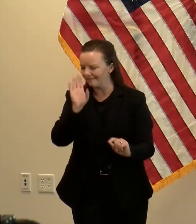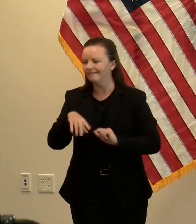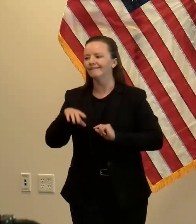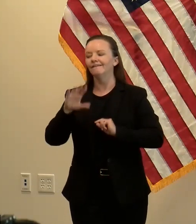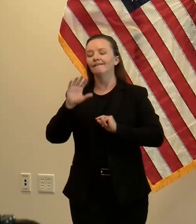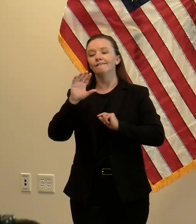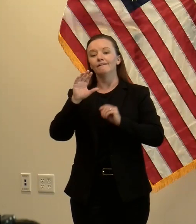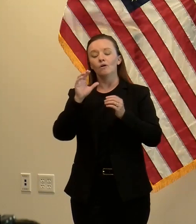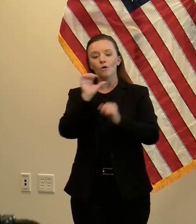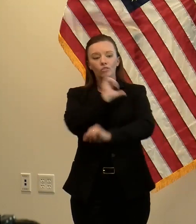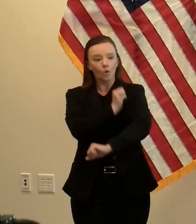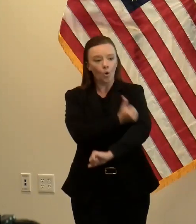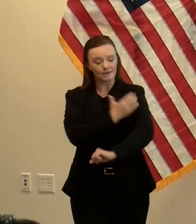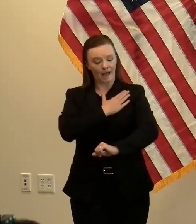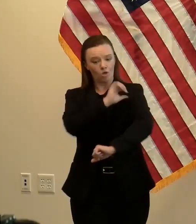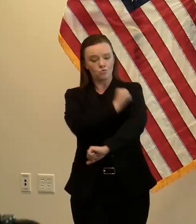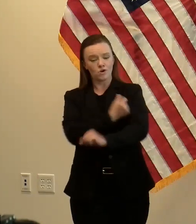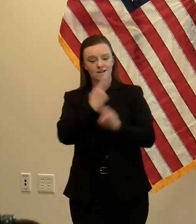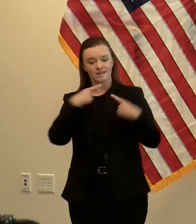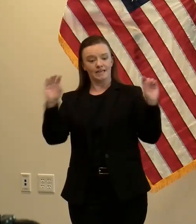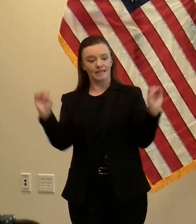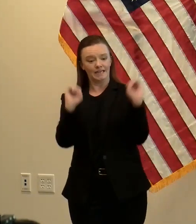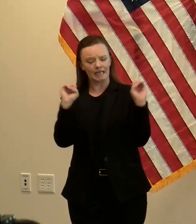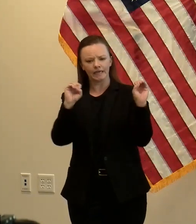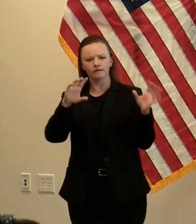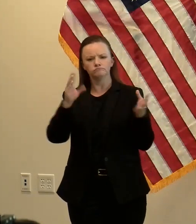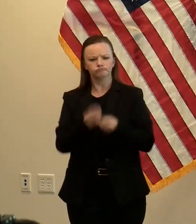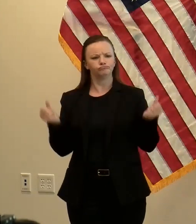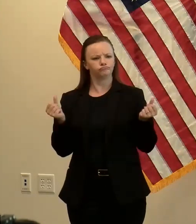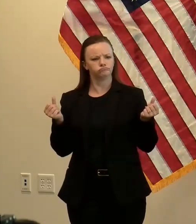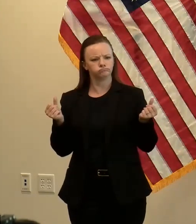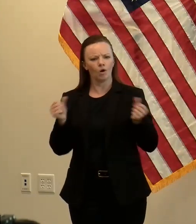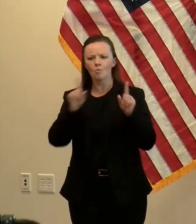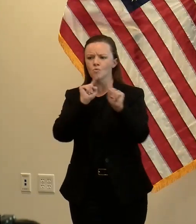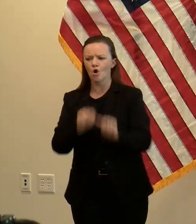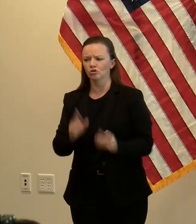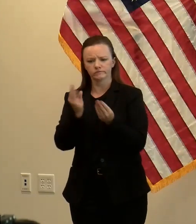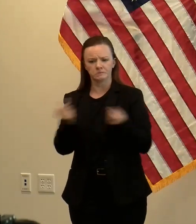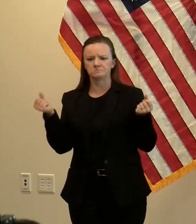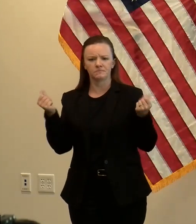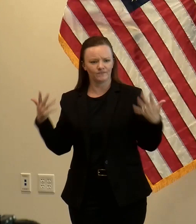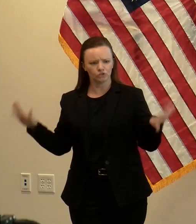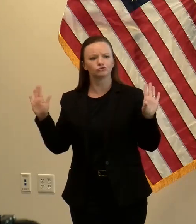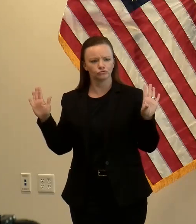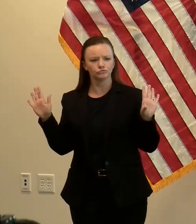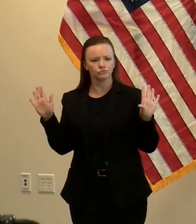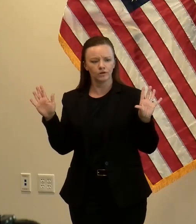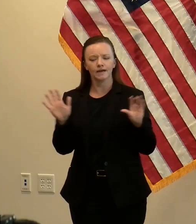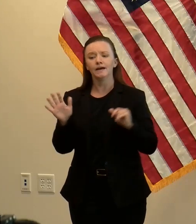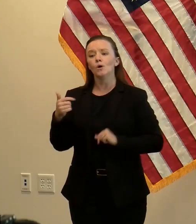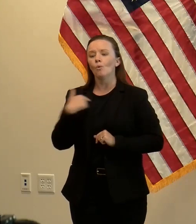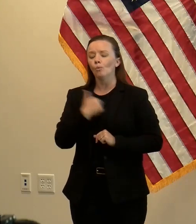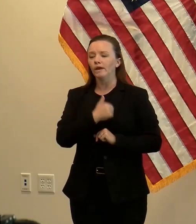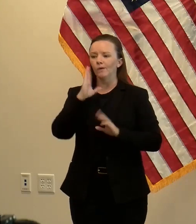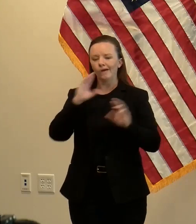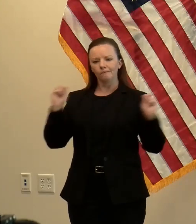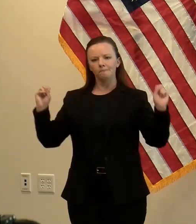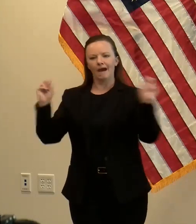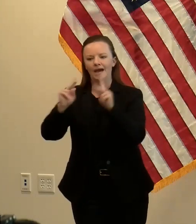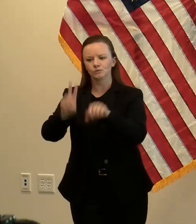authorities evaporate and they go away. And we will be getting as close as back to normal